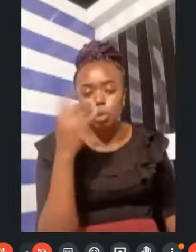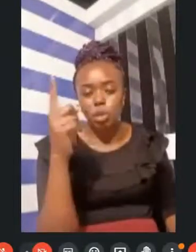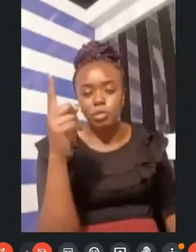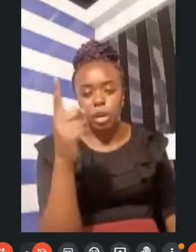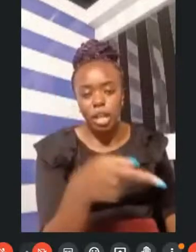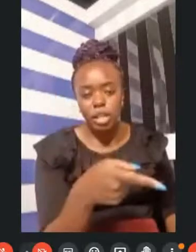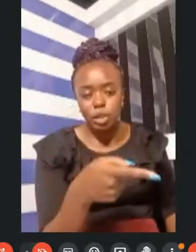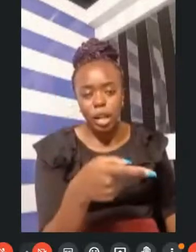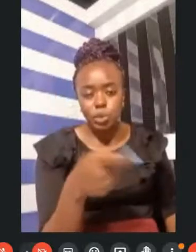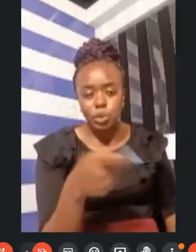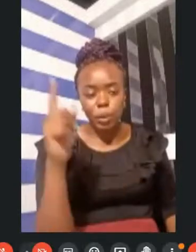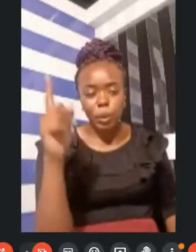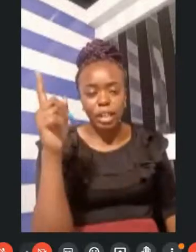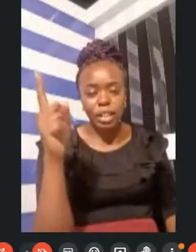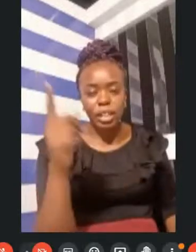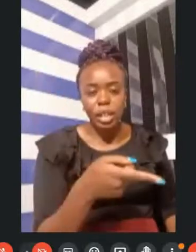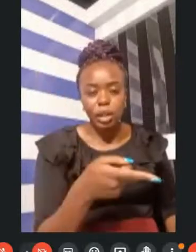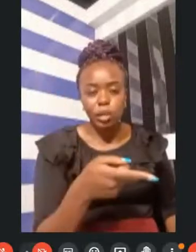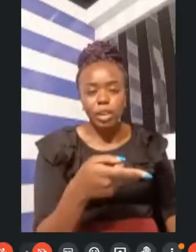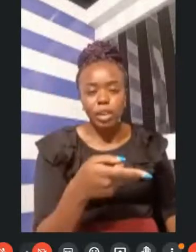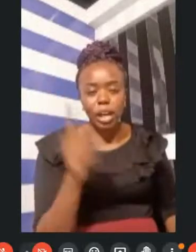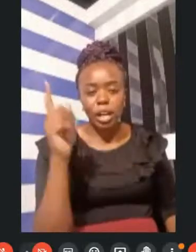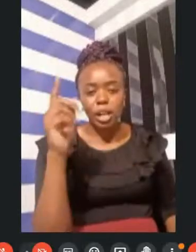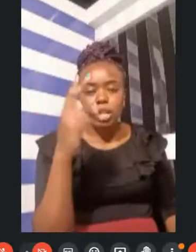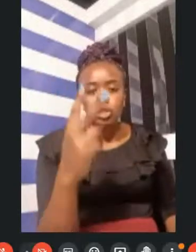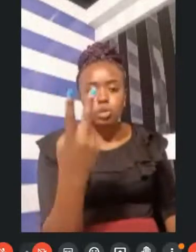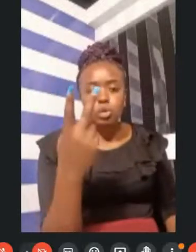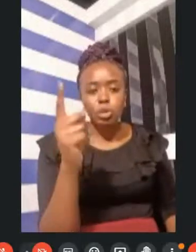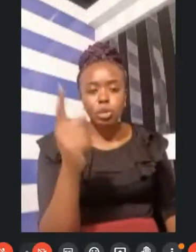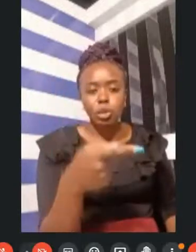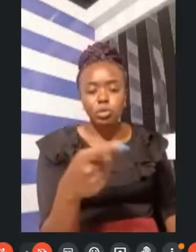2/3. So over unaichora 2 hewani. Over